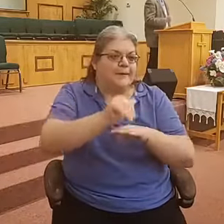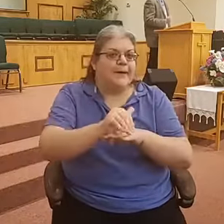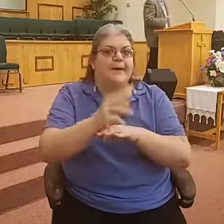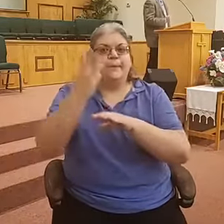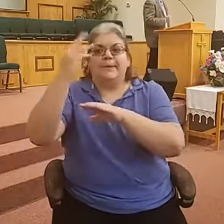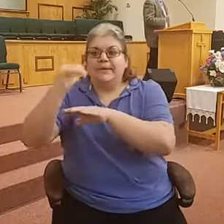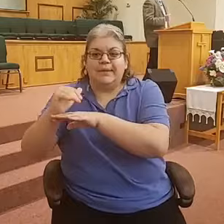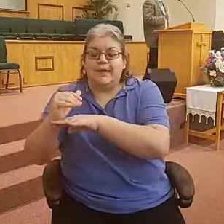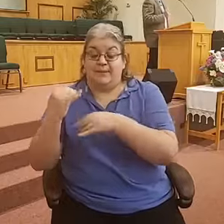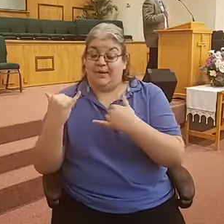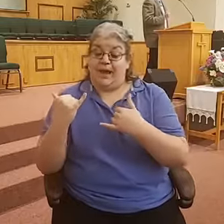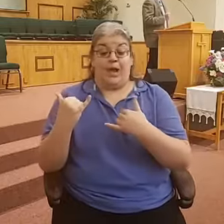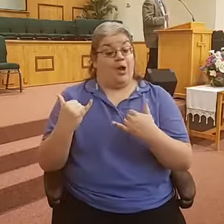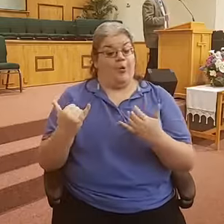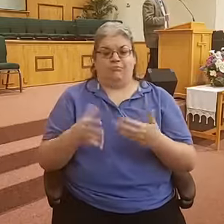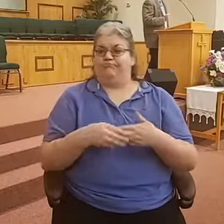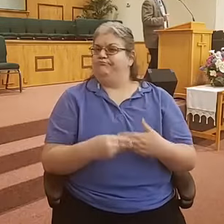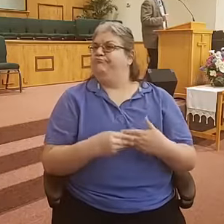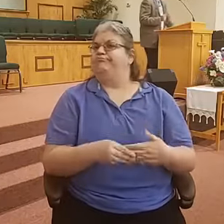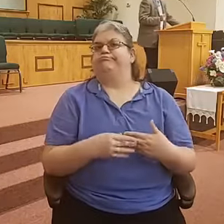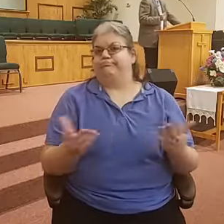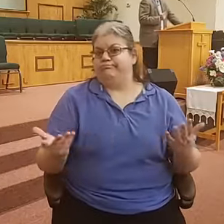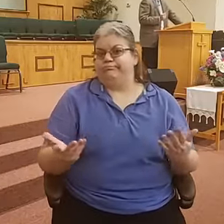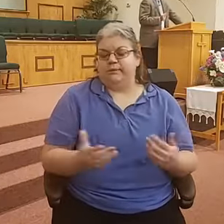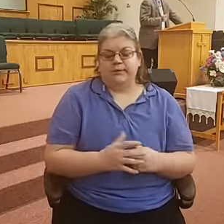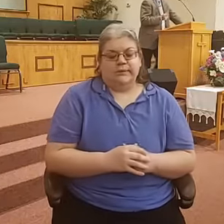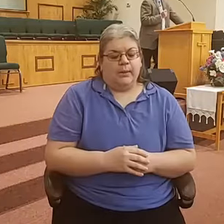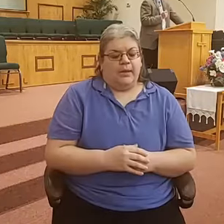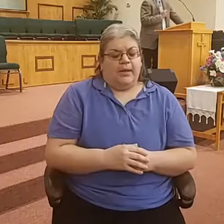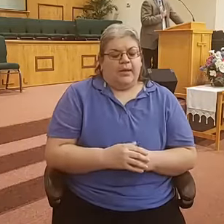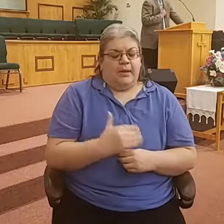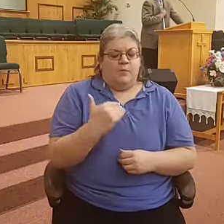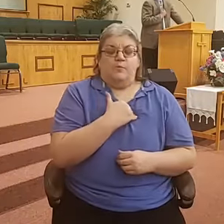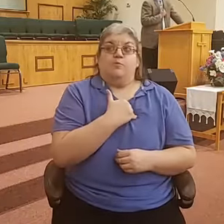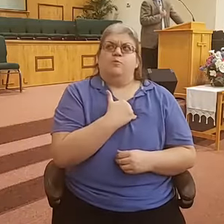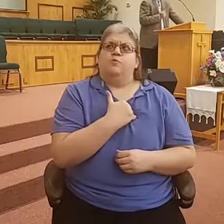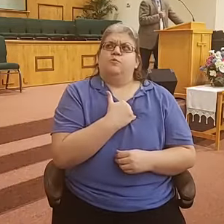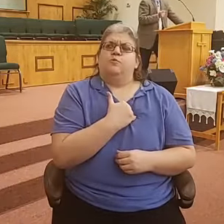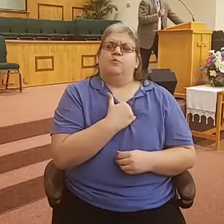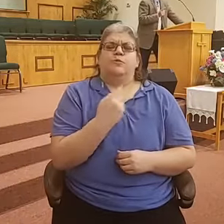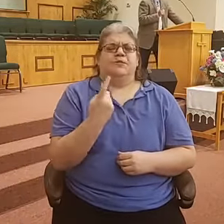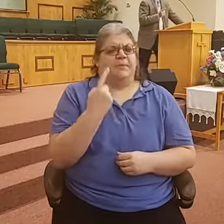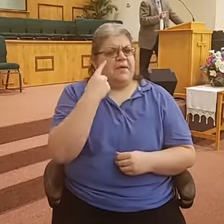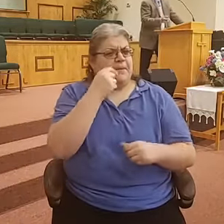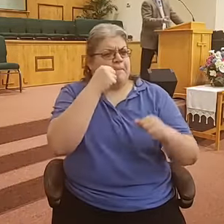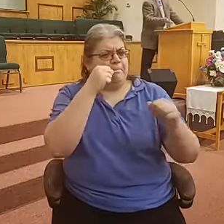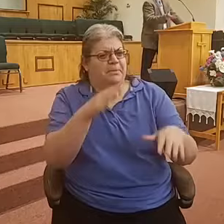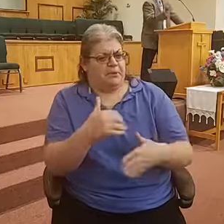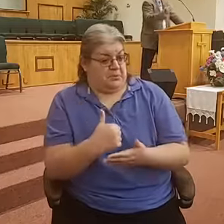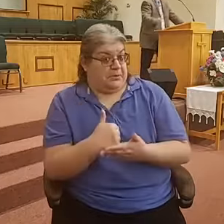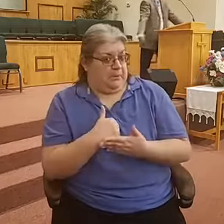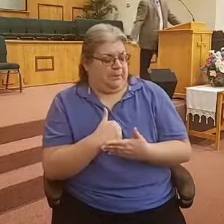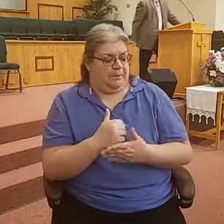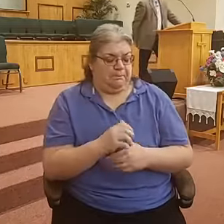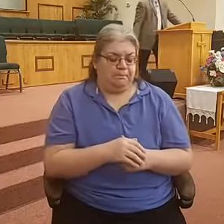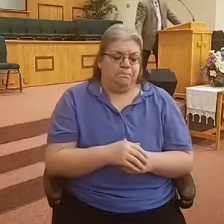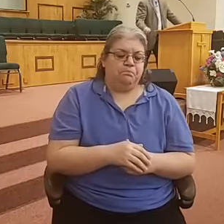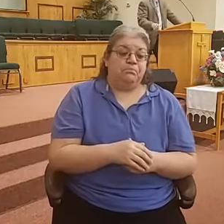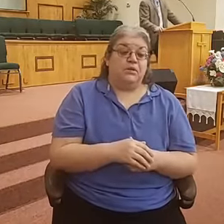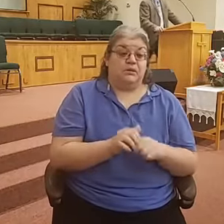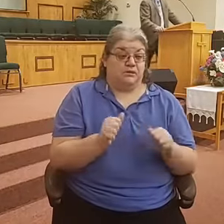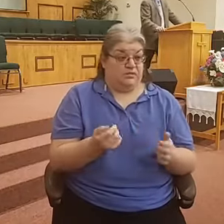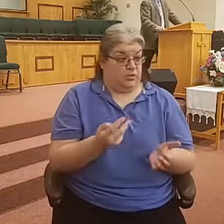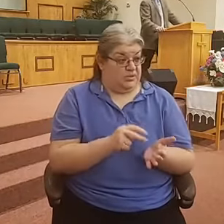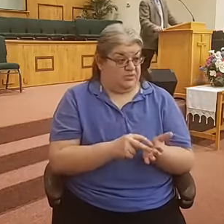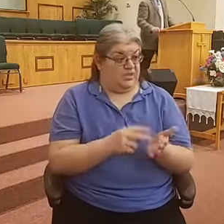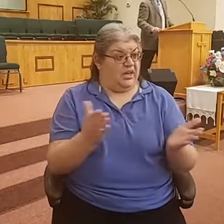I'm just leaving it wide open. And I believe I've got something that will be a blessing to you. It's helped me. I want you to notice this. If you're able to stand, I think